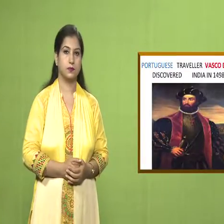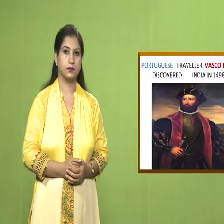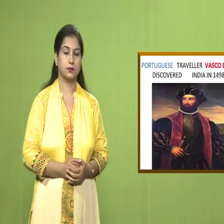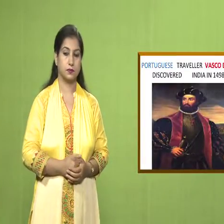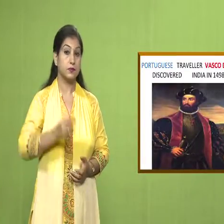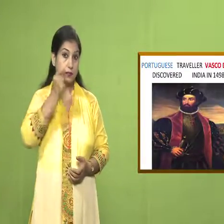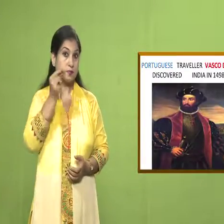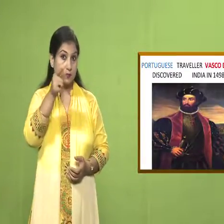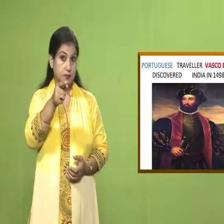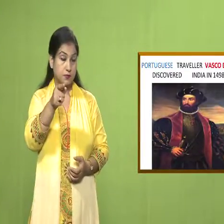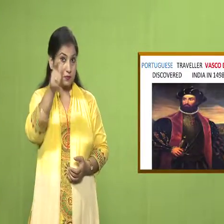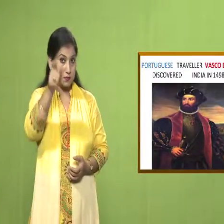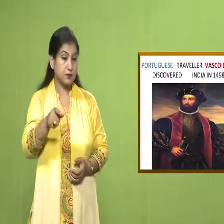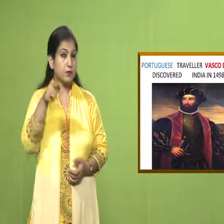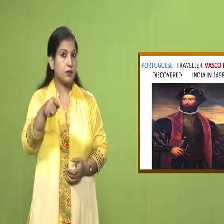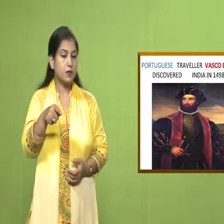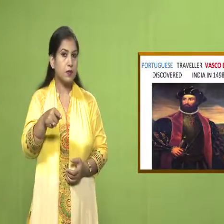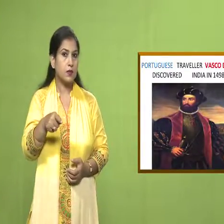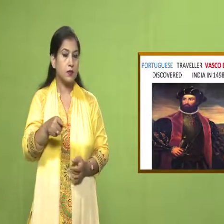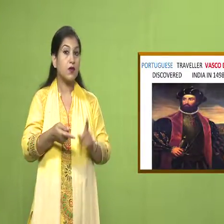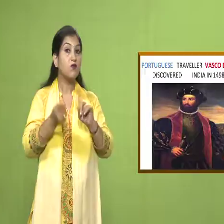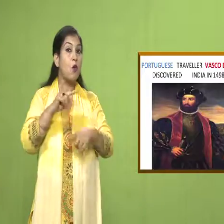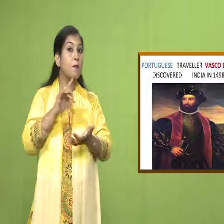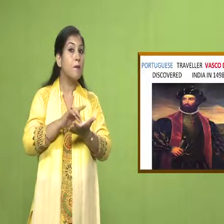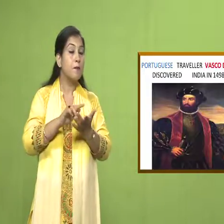and he was a Portuguese traveler